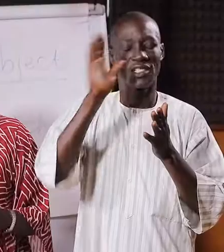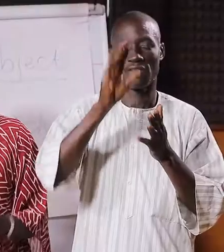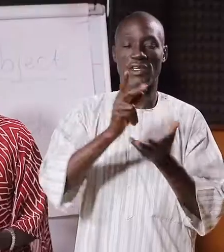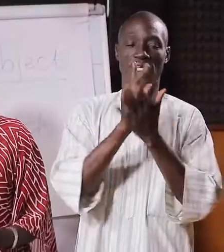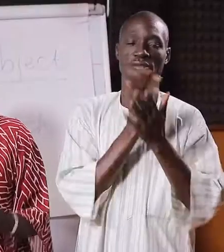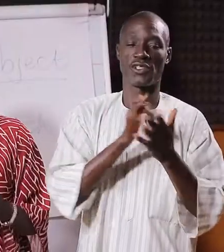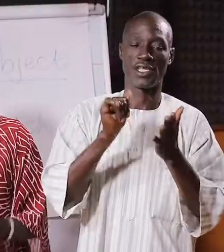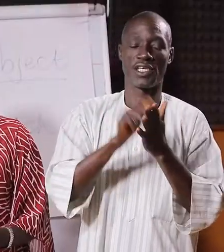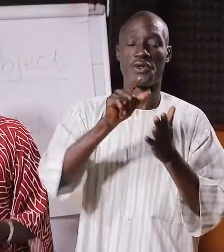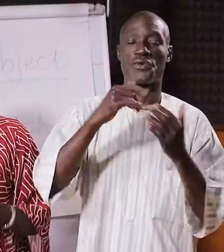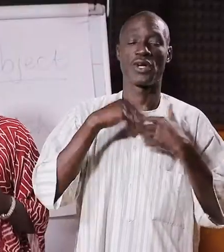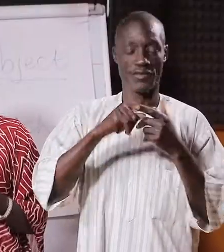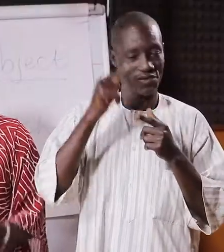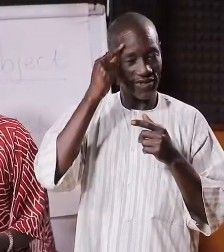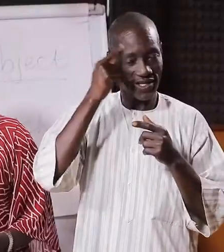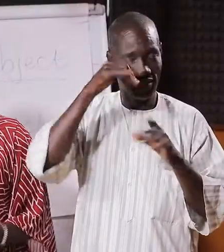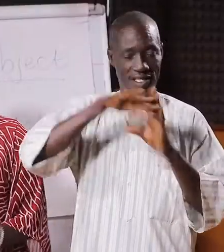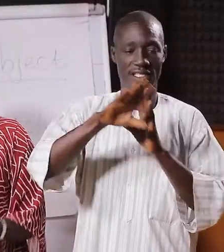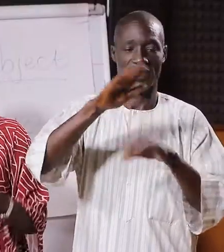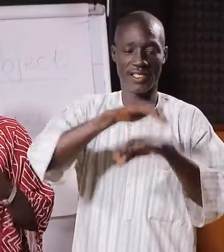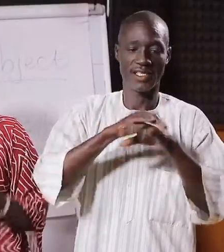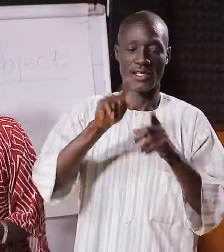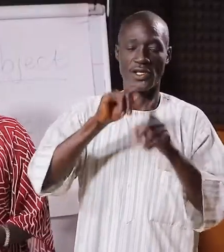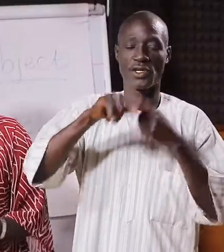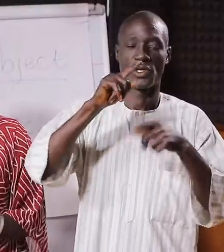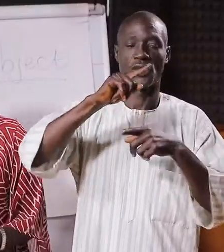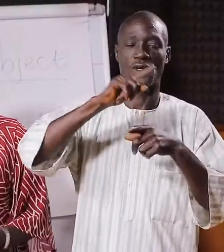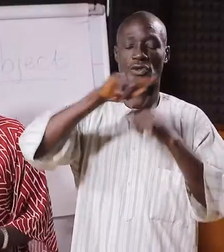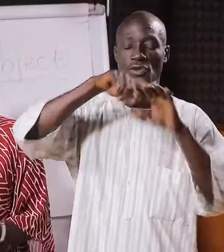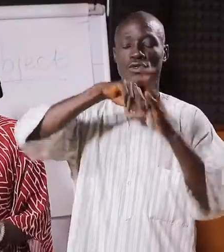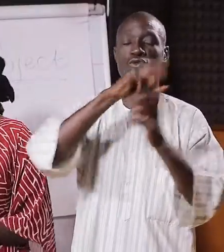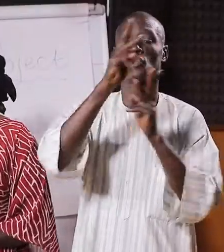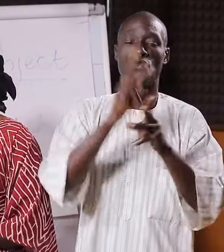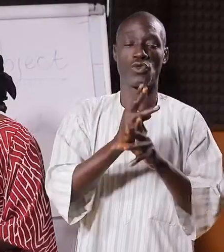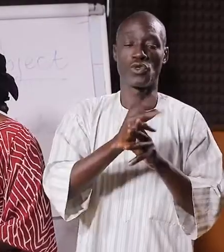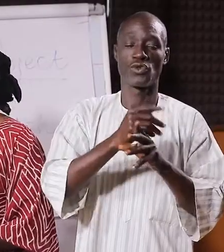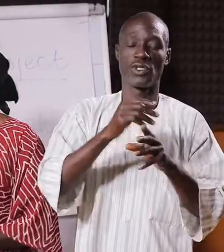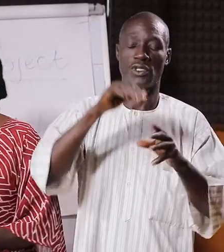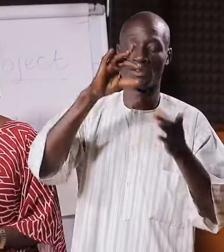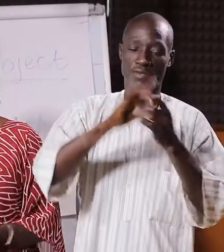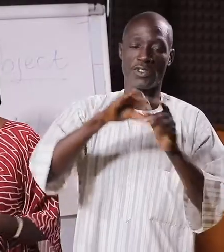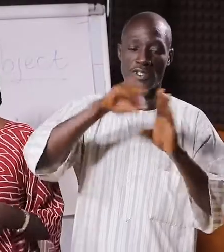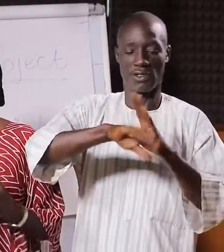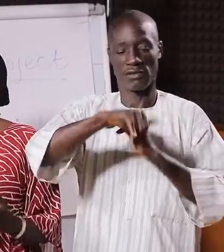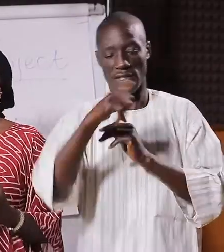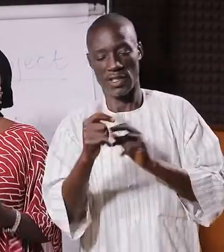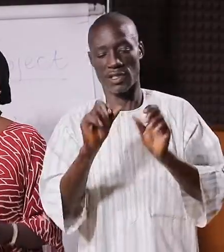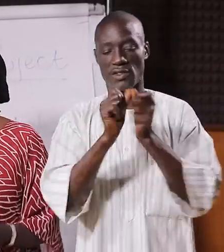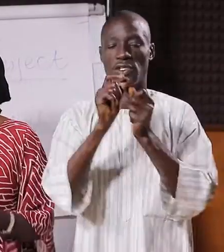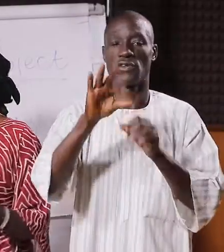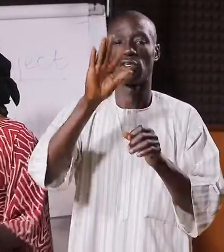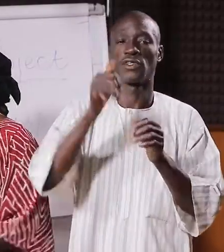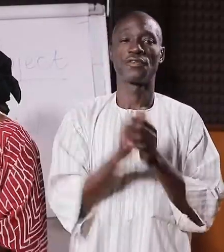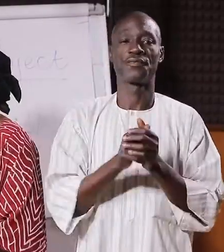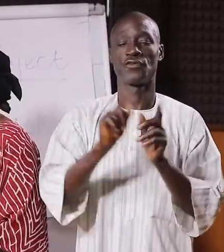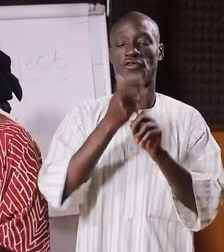think in English so that you will go global, so that you will fit in any society you find yourself. So, the first thing you do